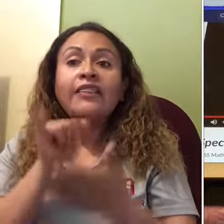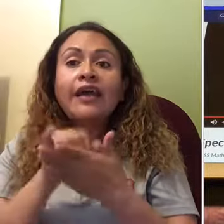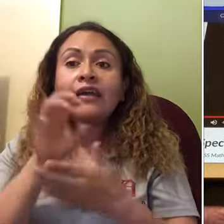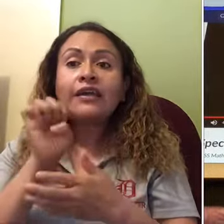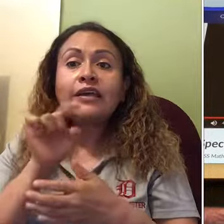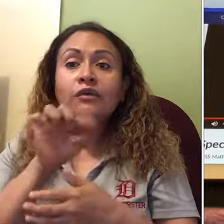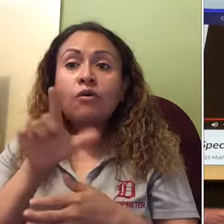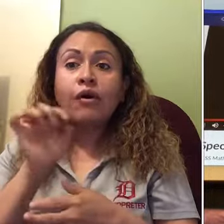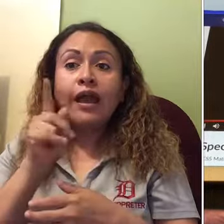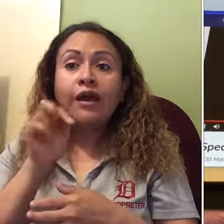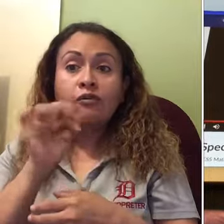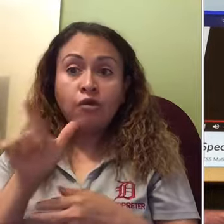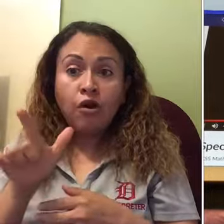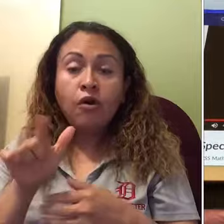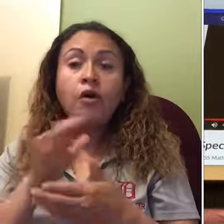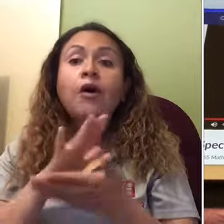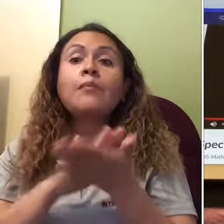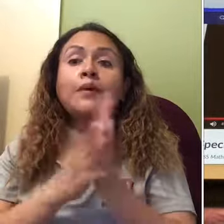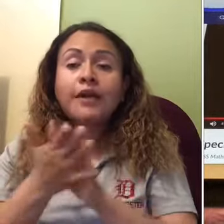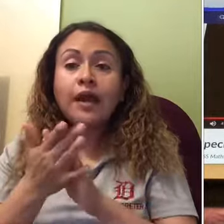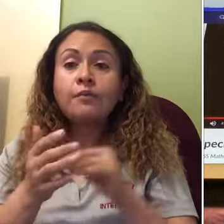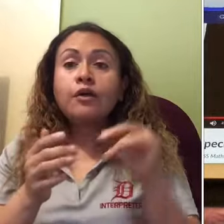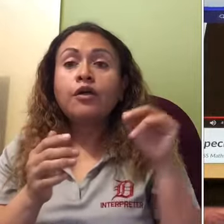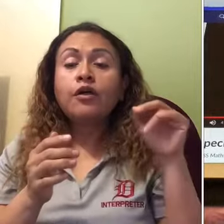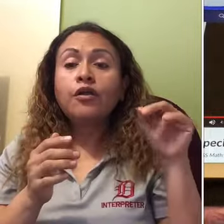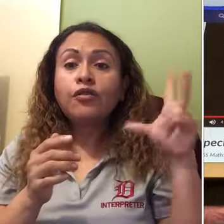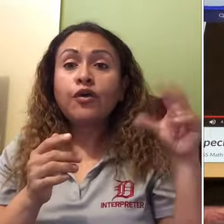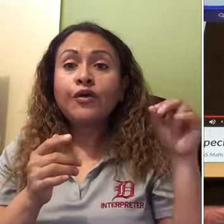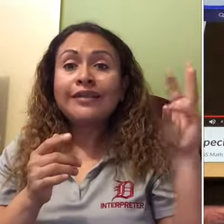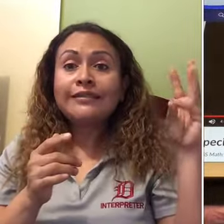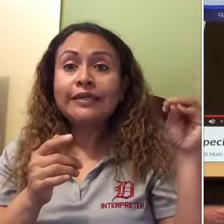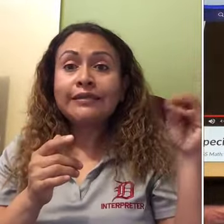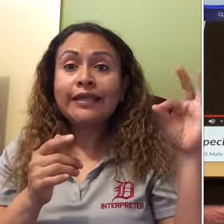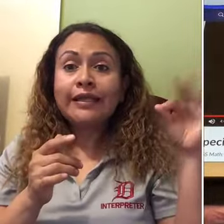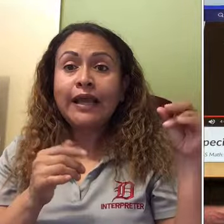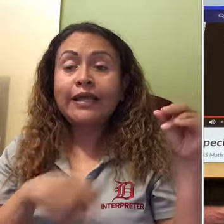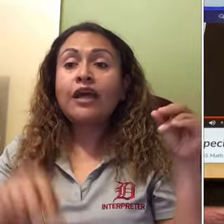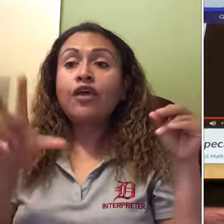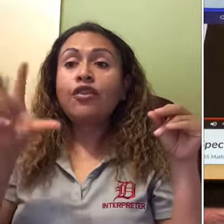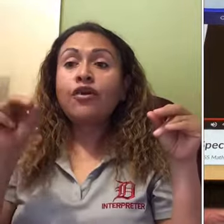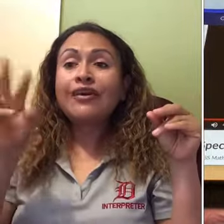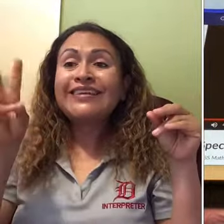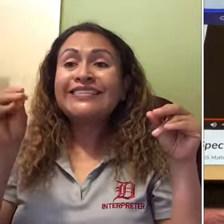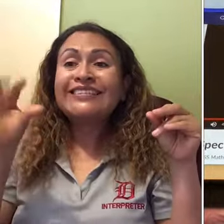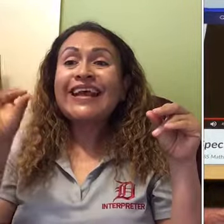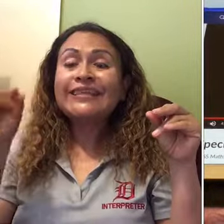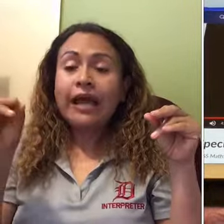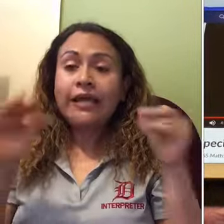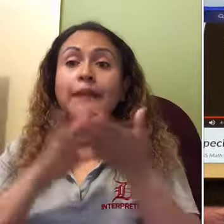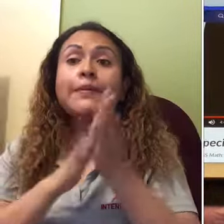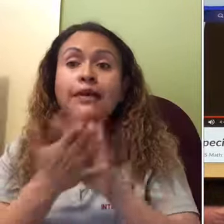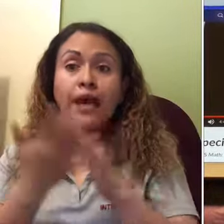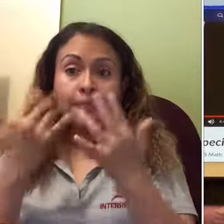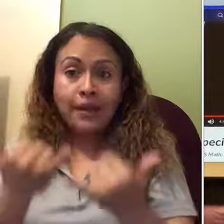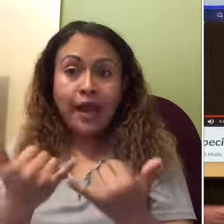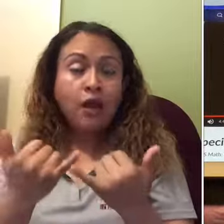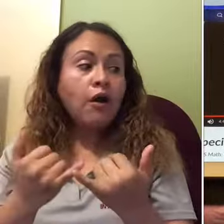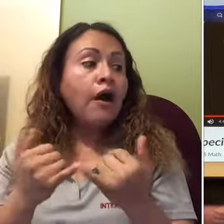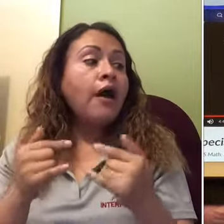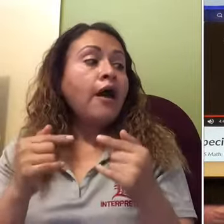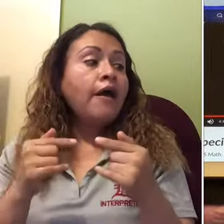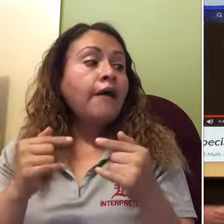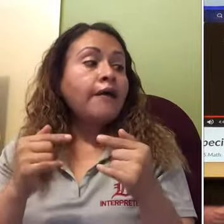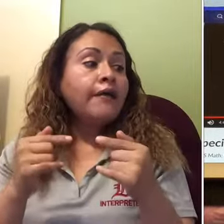equilateral triangle into two 30, 60, 90 triangles, 30, 60, 90 triangles. And so we've already shown that if the side opposite